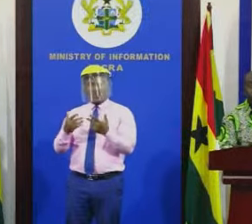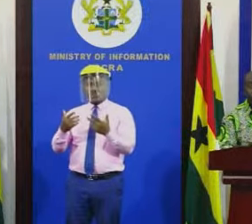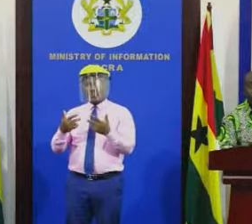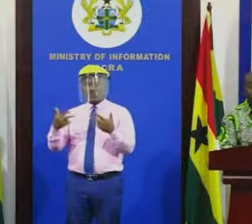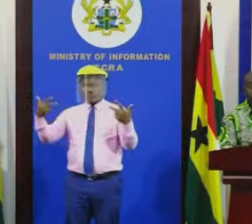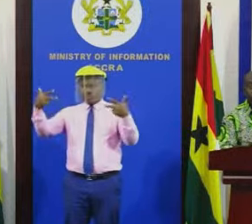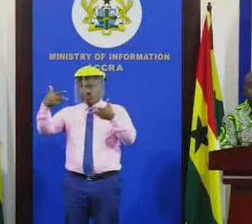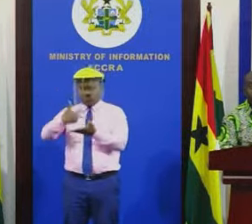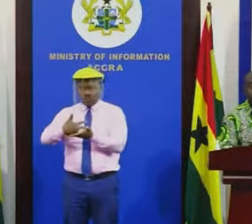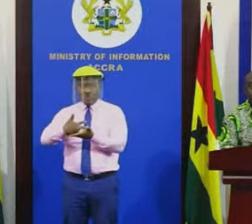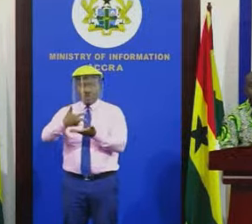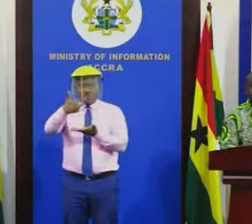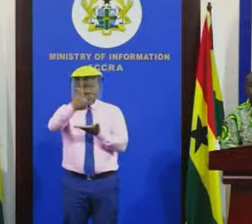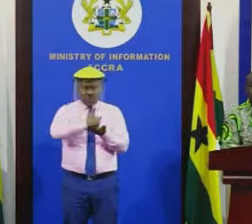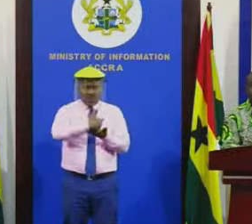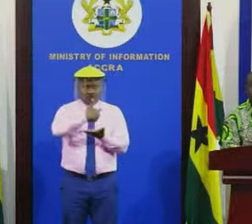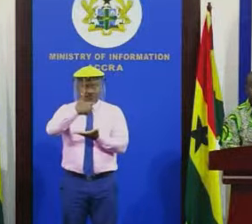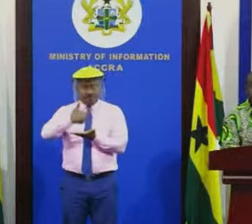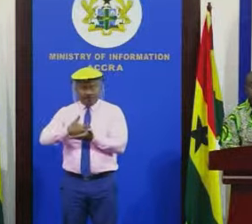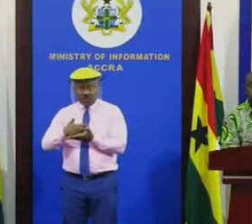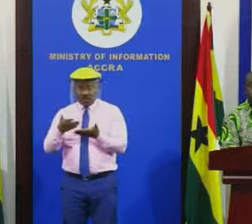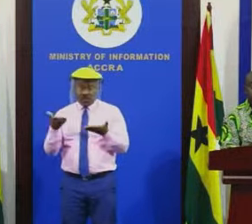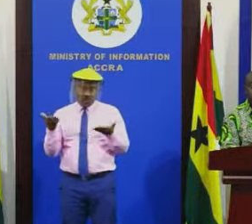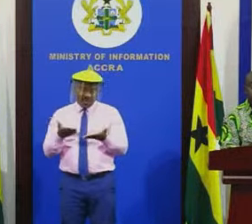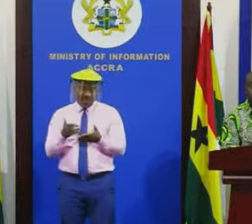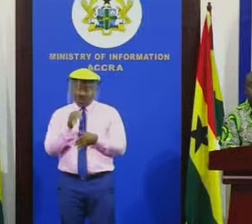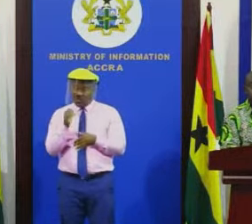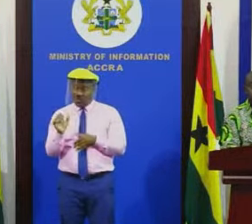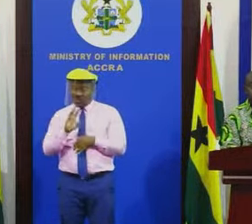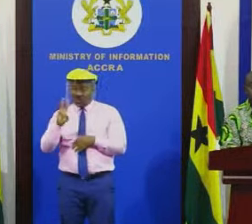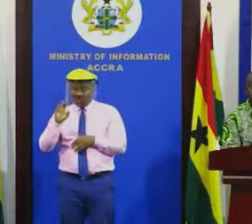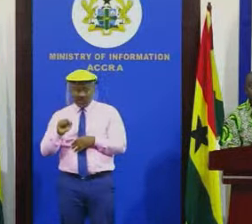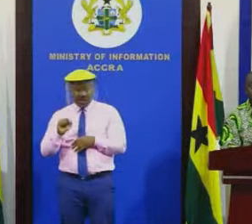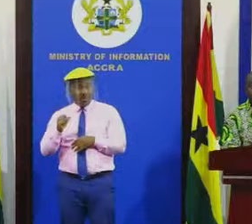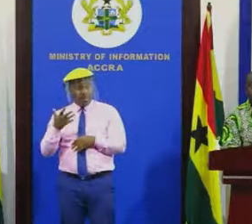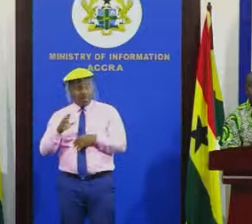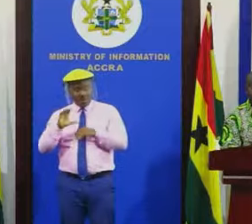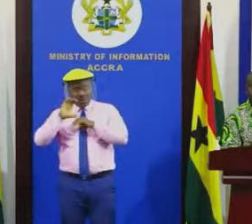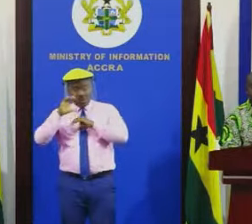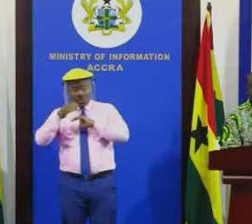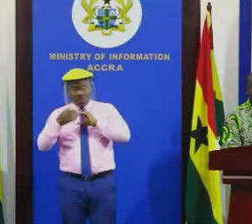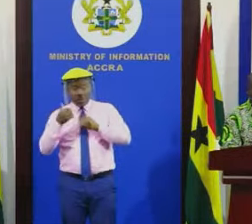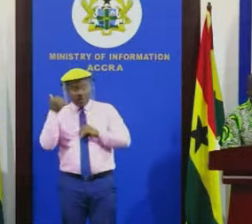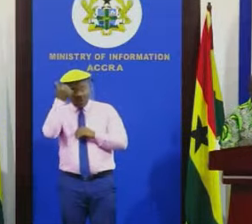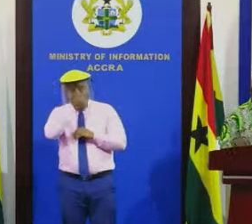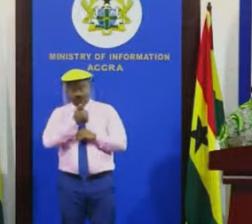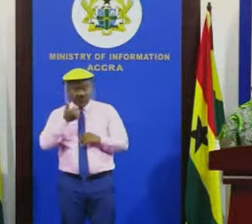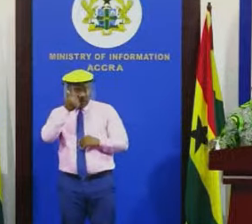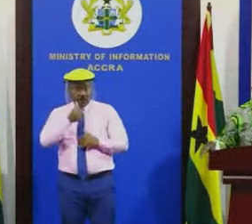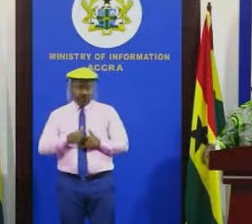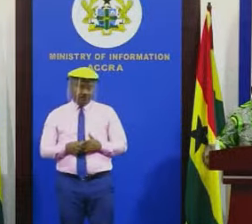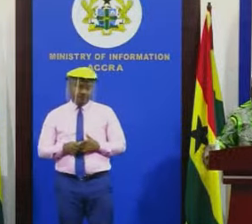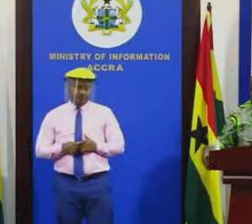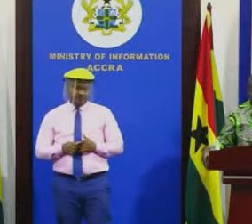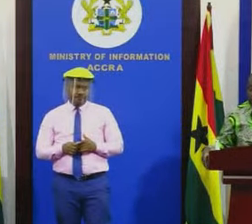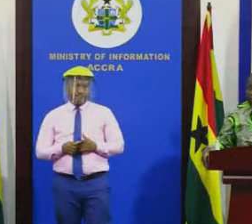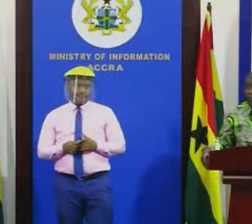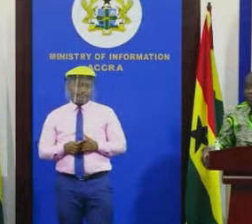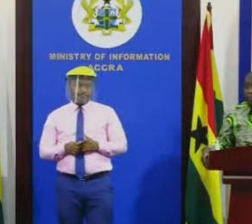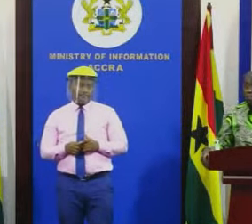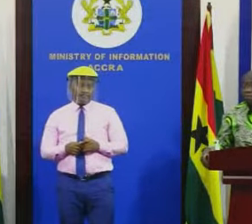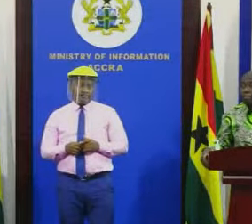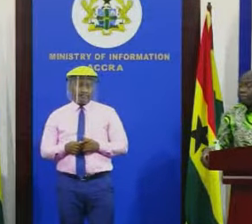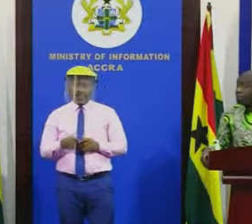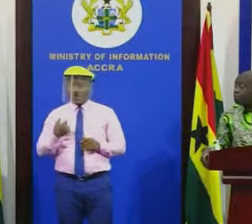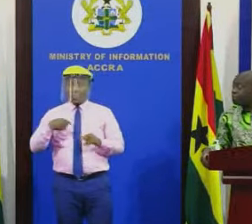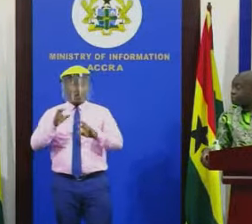but within the continent. This we are poised to do. And our doors are also